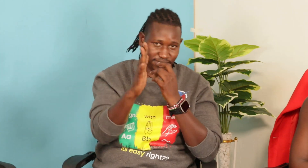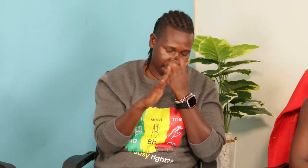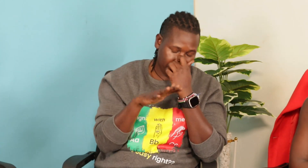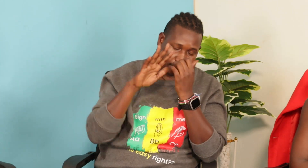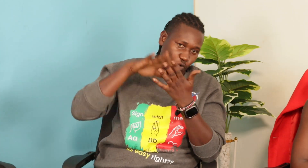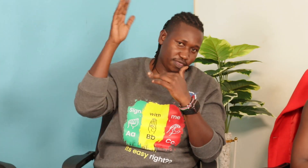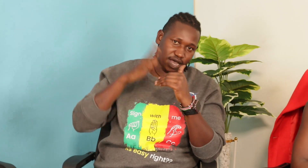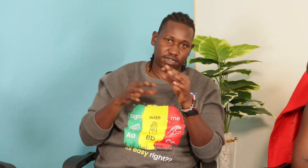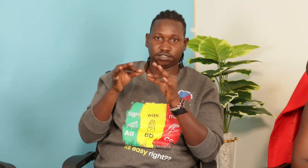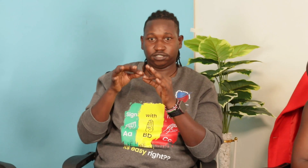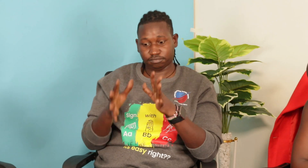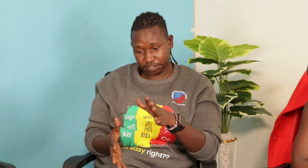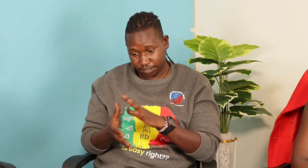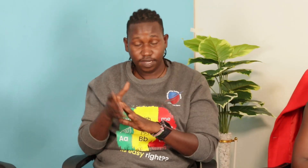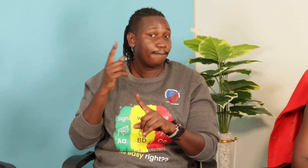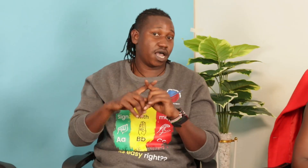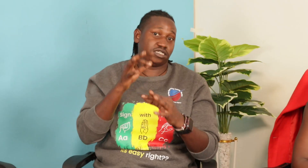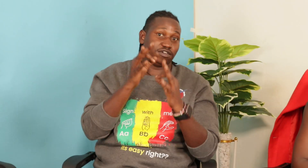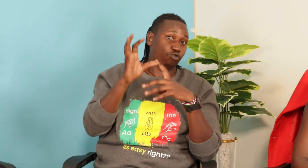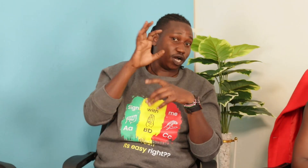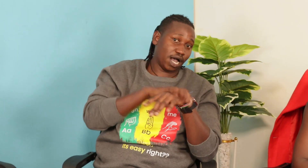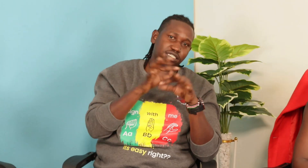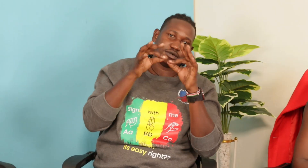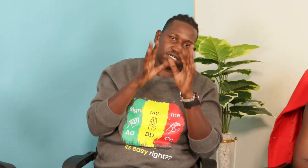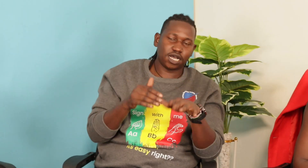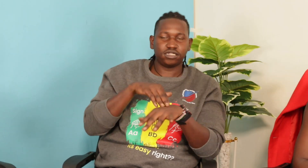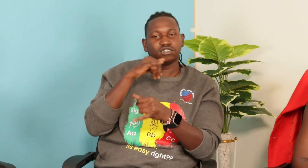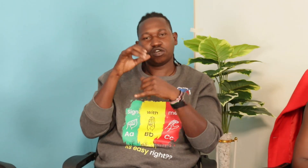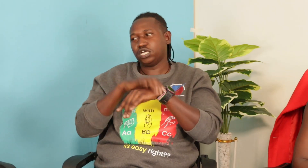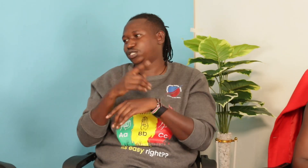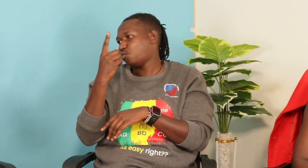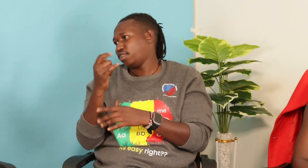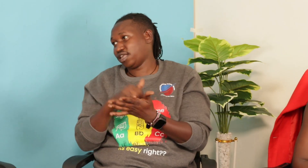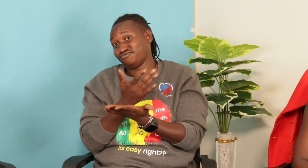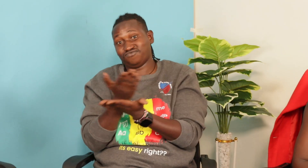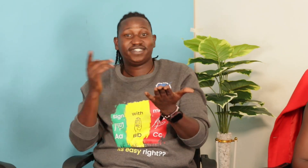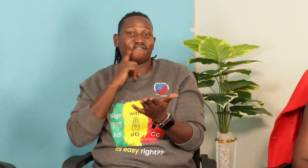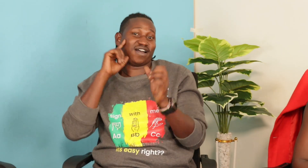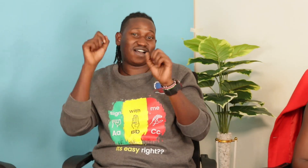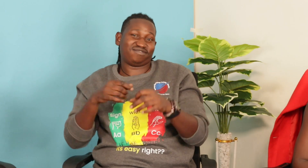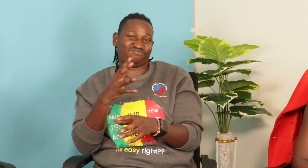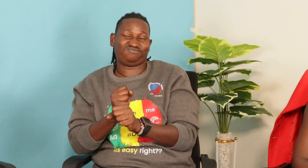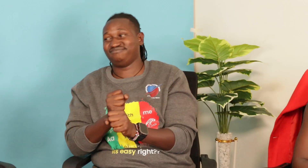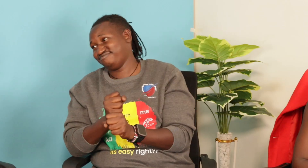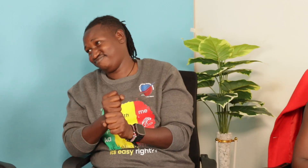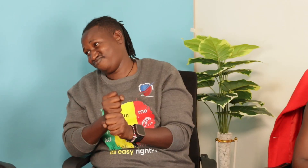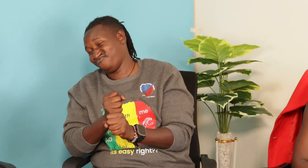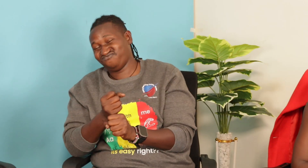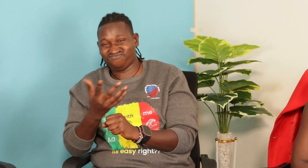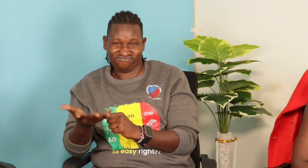because that is the favorable way of communicating. So if we get an interpreter, not even one,